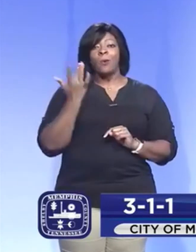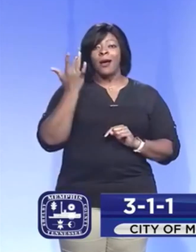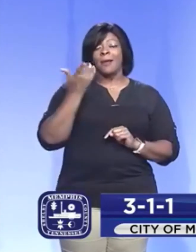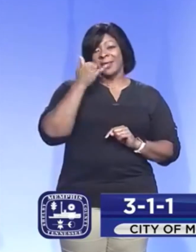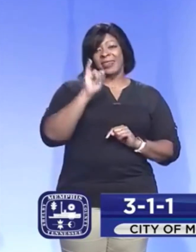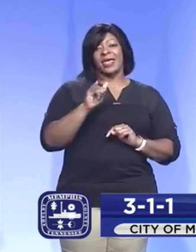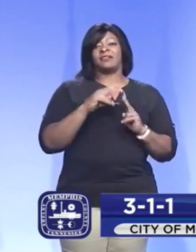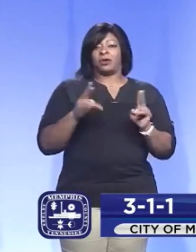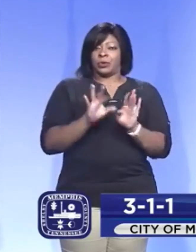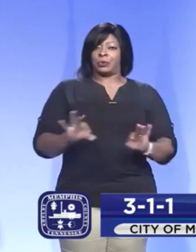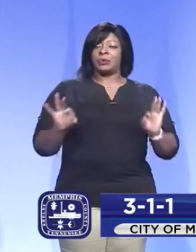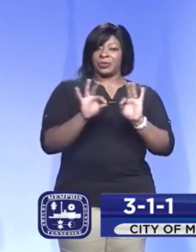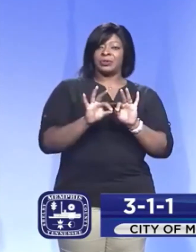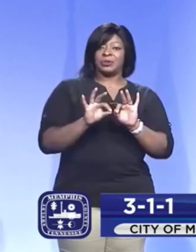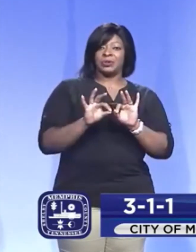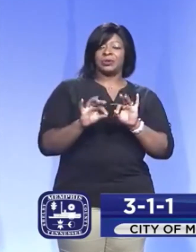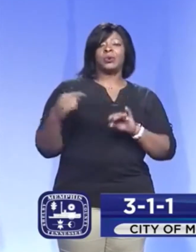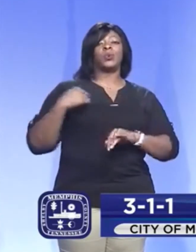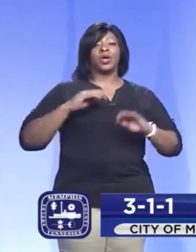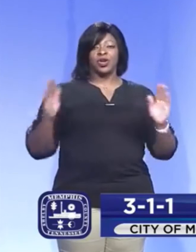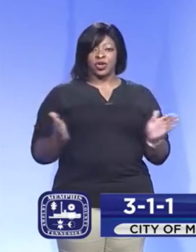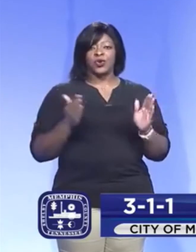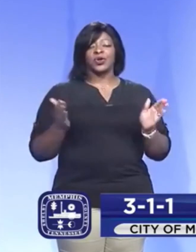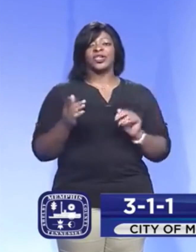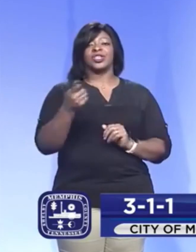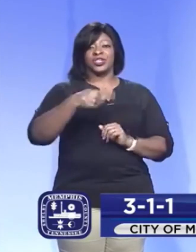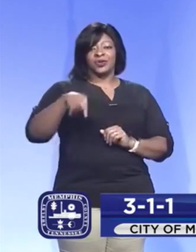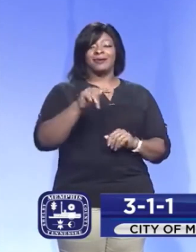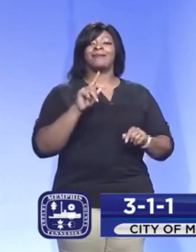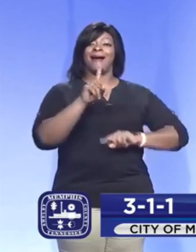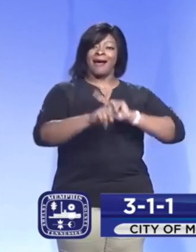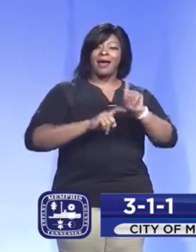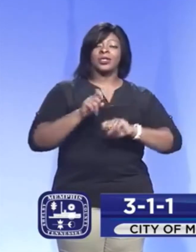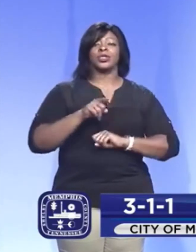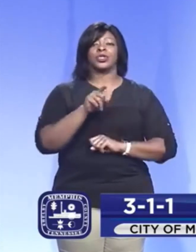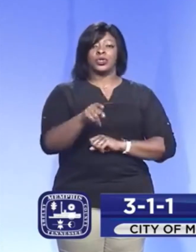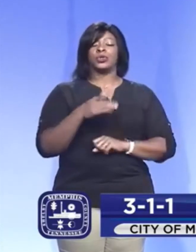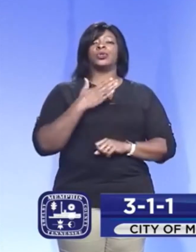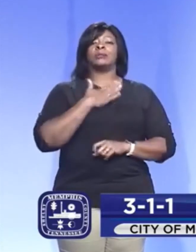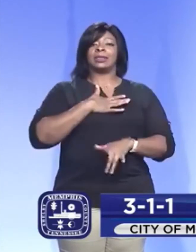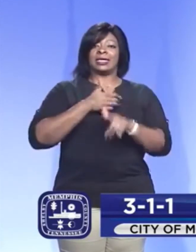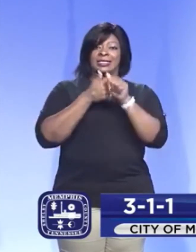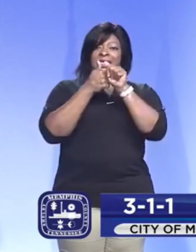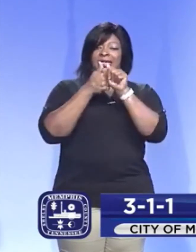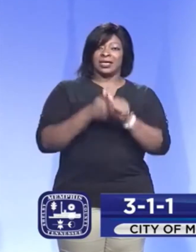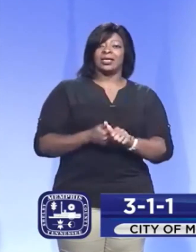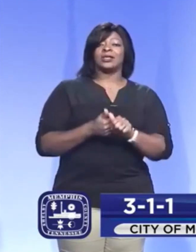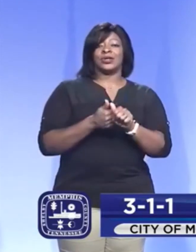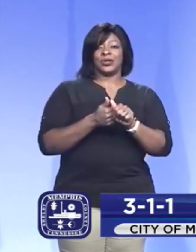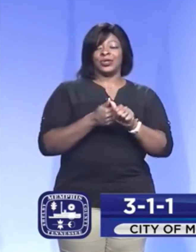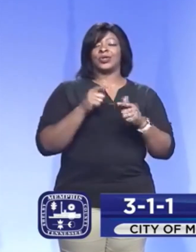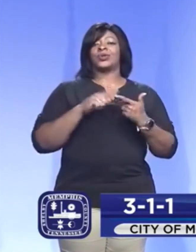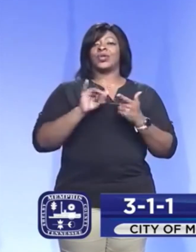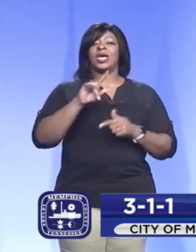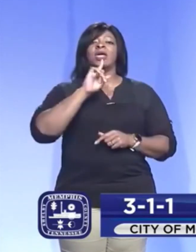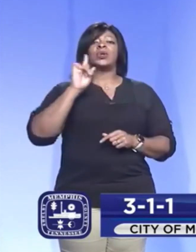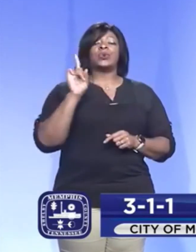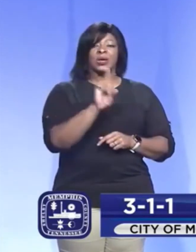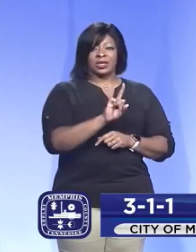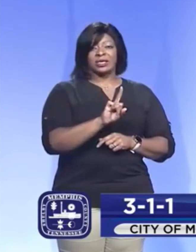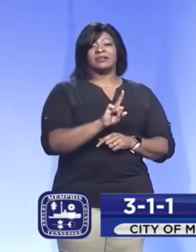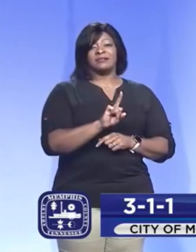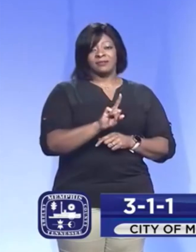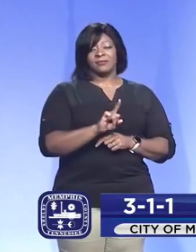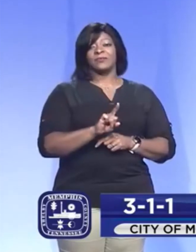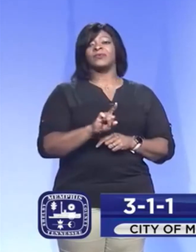very crucial. So we're encouraging you and asking you to adhere with the directives.